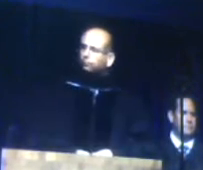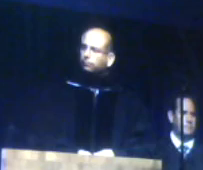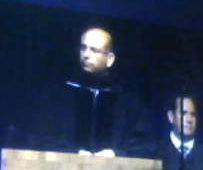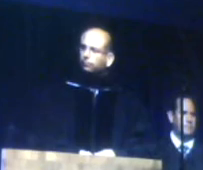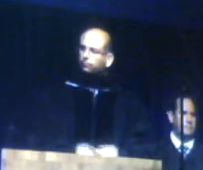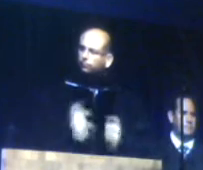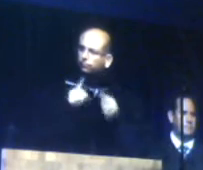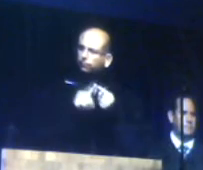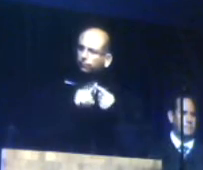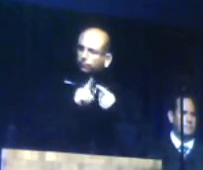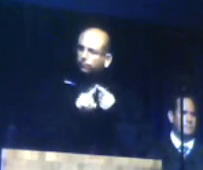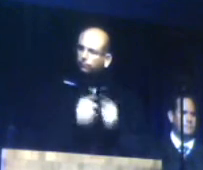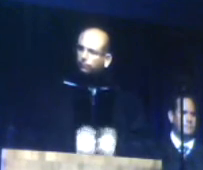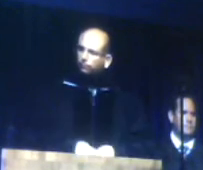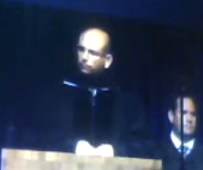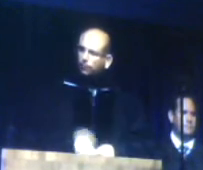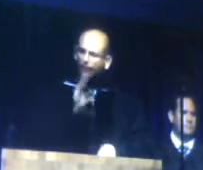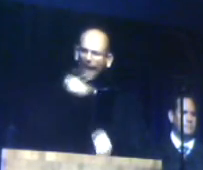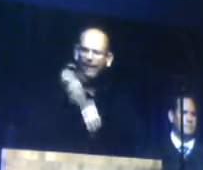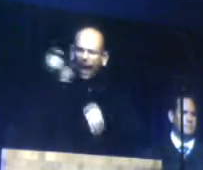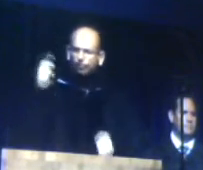Here are some important bits of advice you will take with you in the